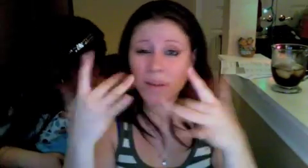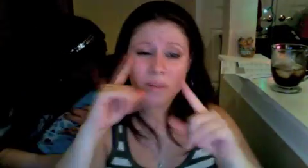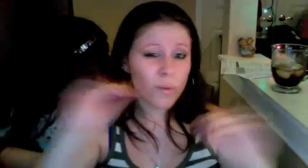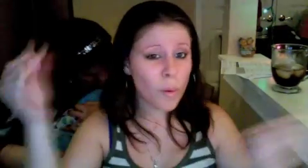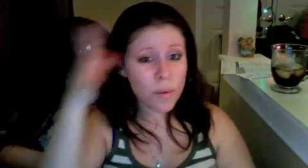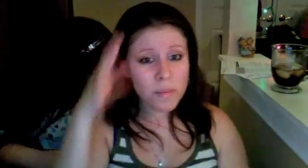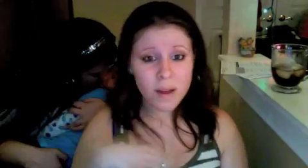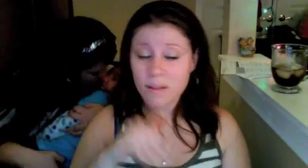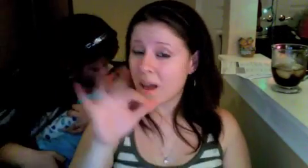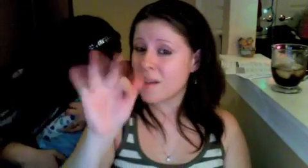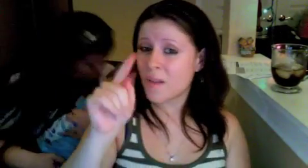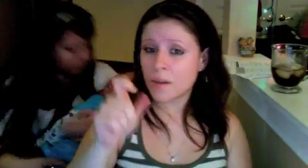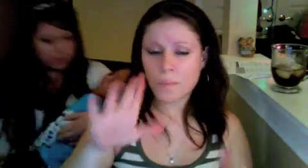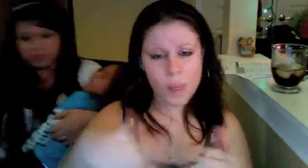me, it's all planned.